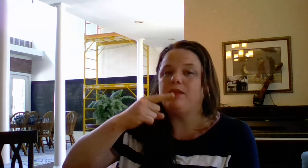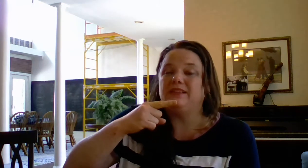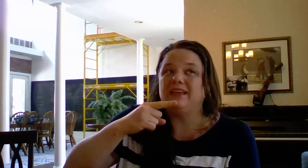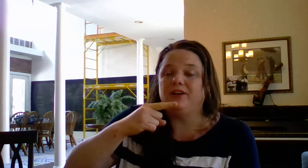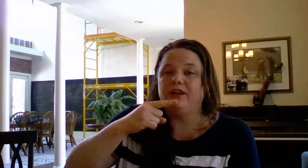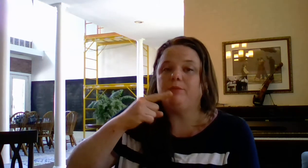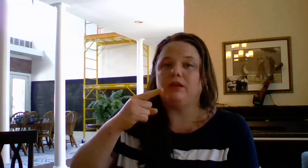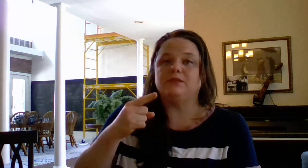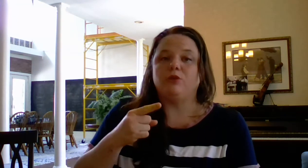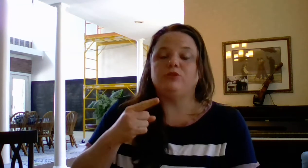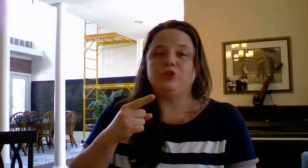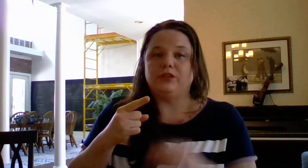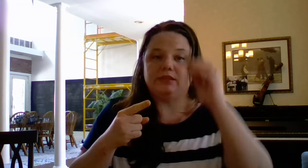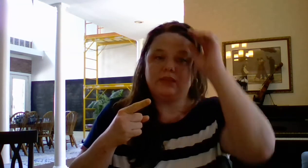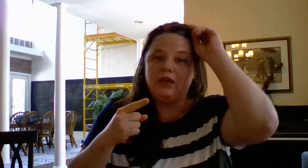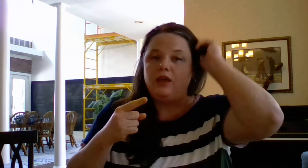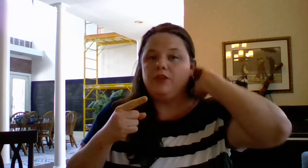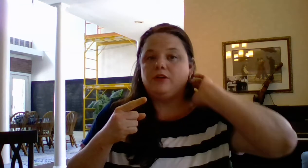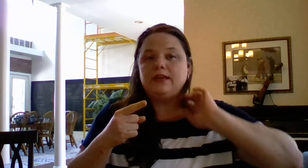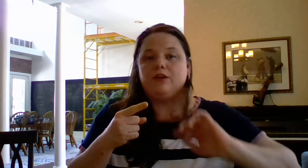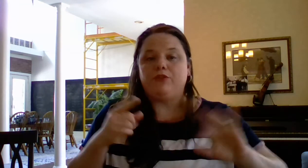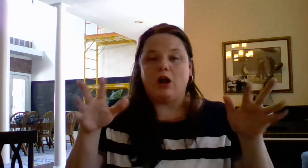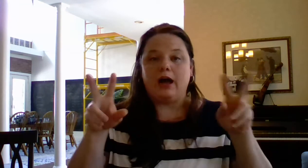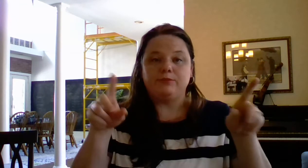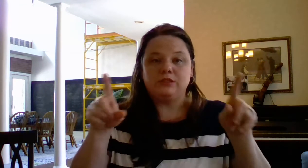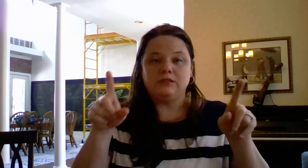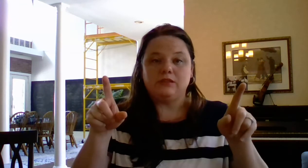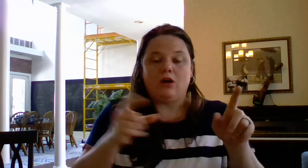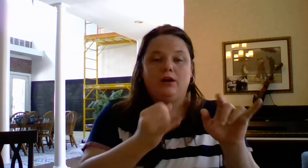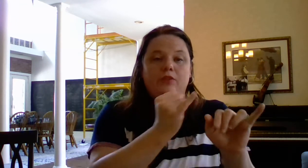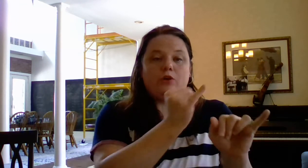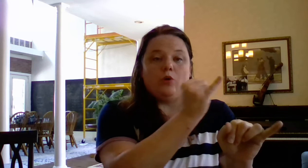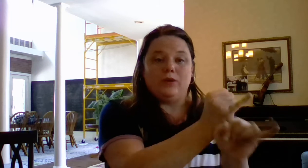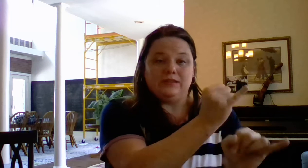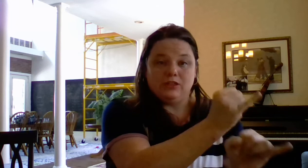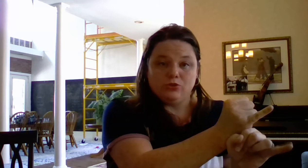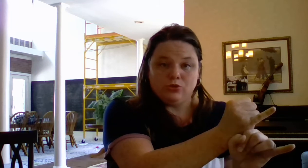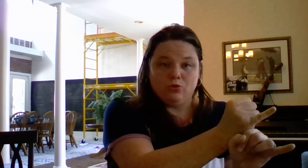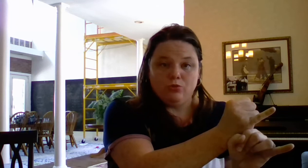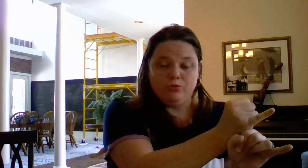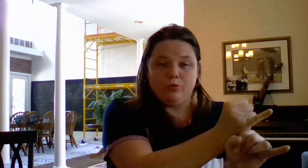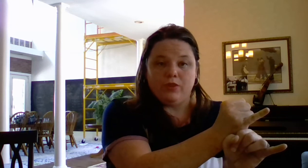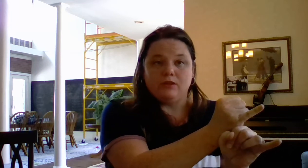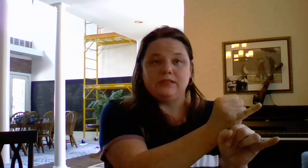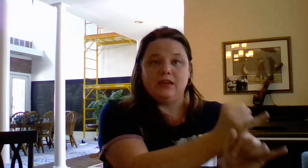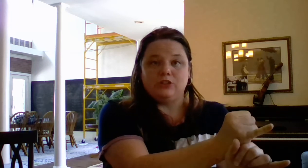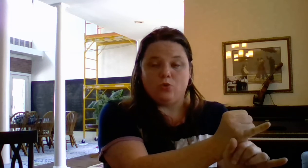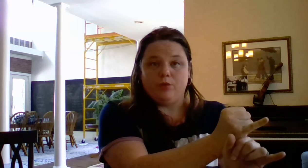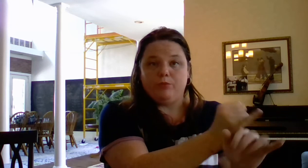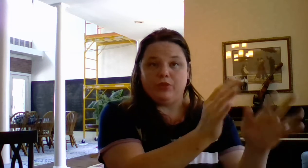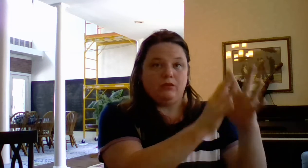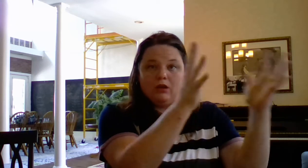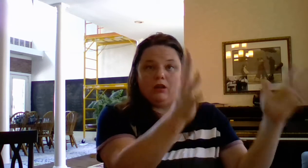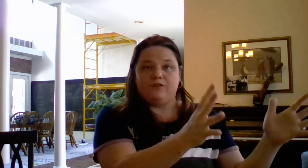as hearing because most students that are deaf, their options are either a residential school where they go stay in a dorm with a lot of other